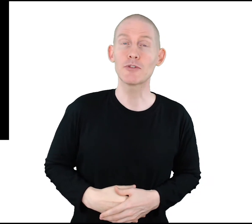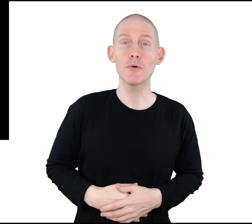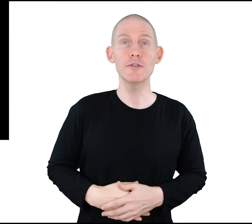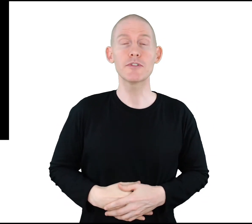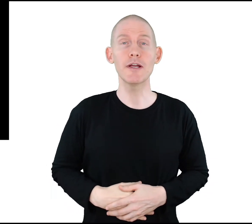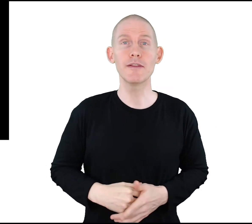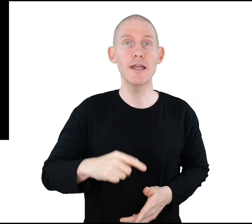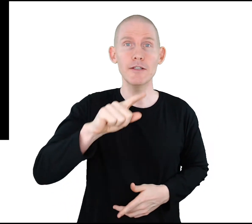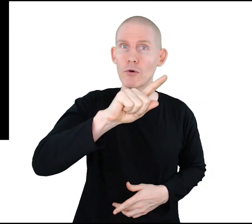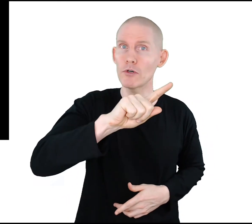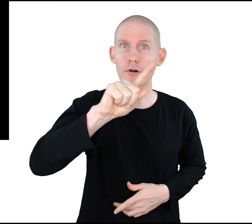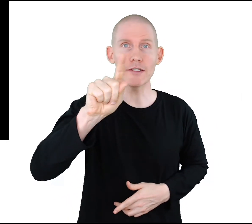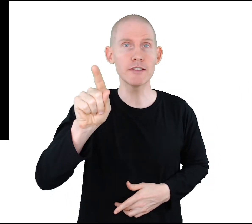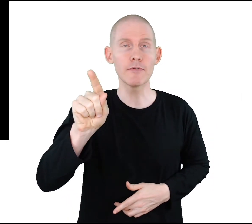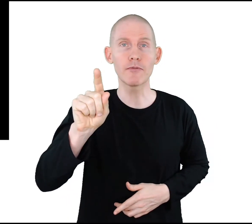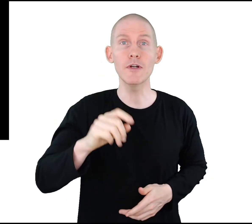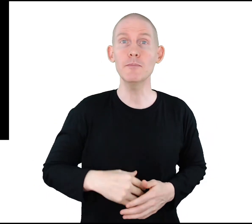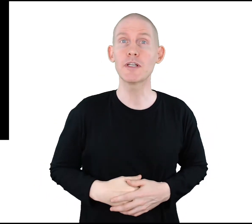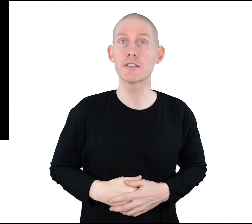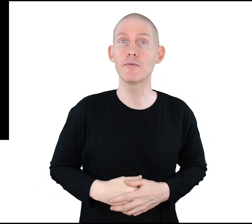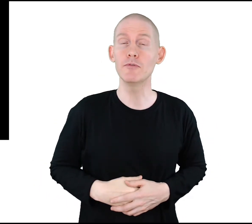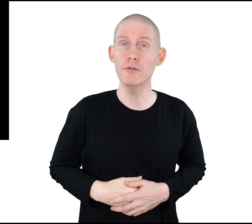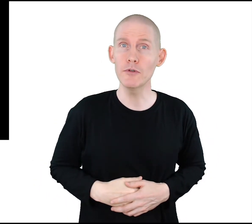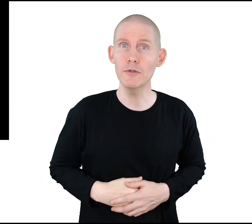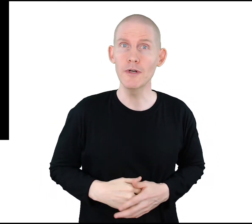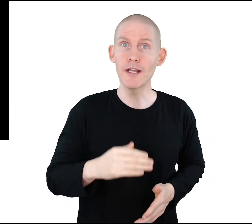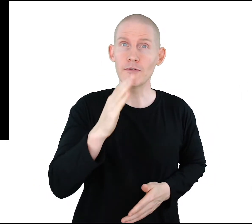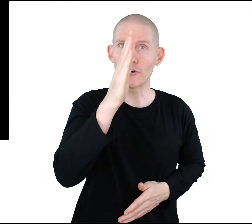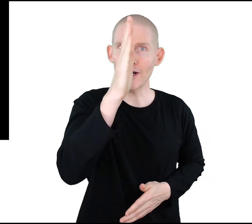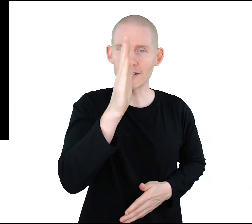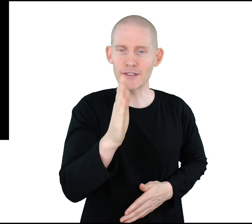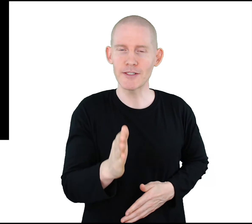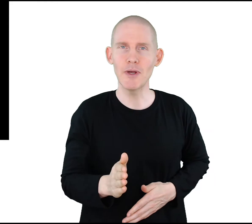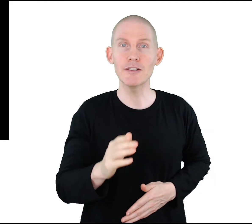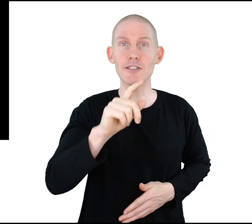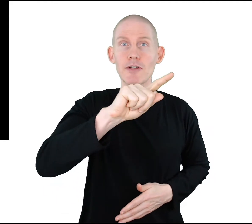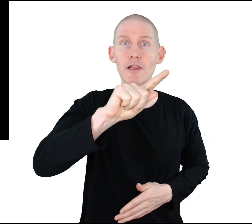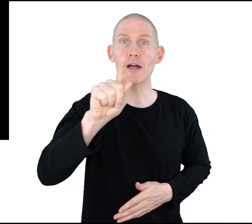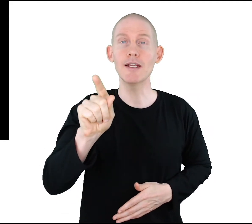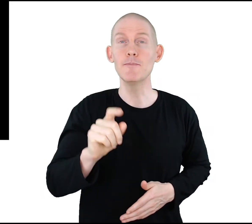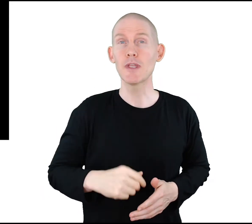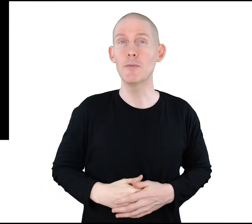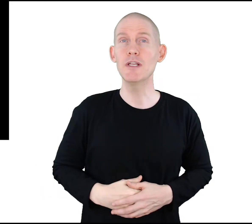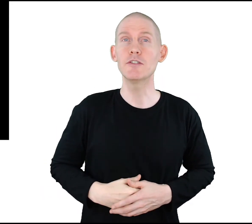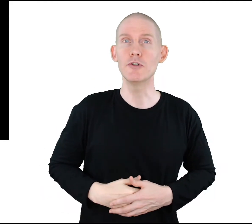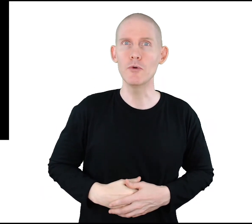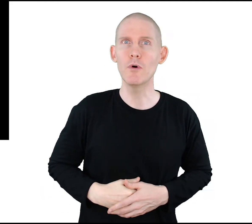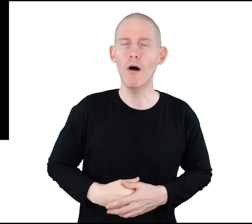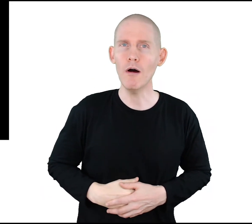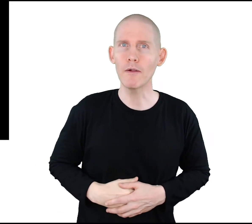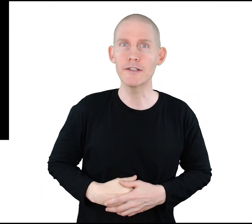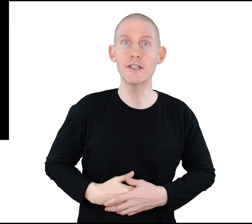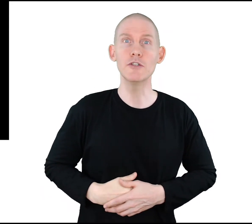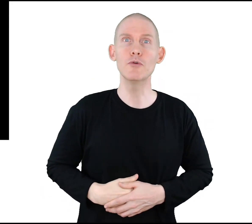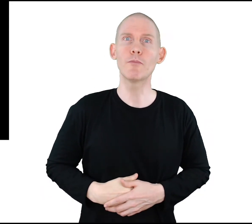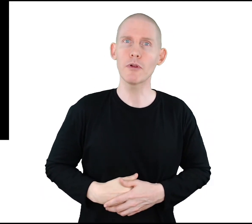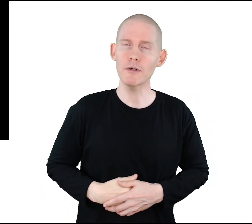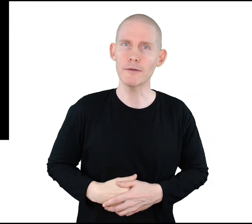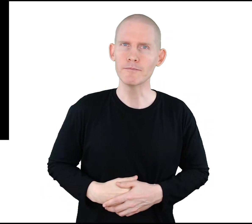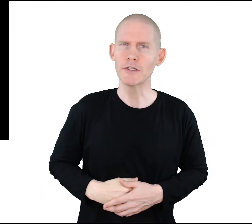when you sign they, don't cross in the front, because if you do, if you cross this imaginary line, it means you all, as in you plural. So make